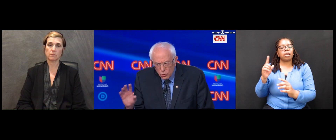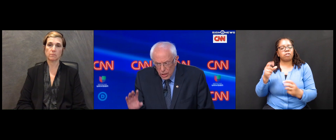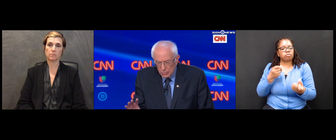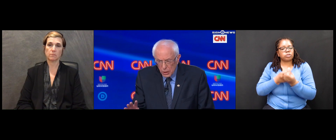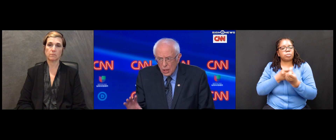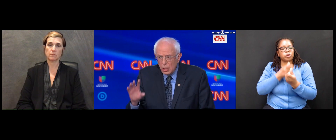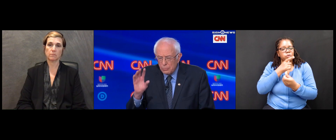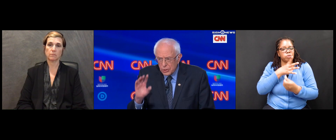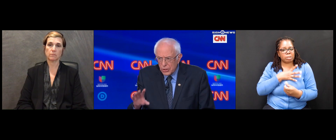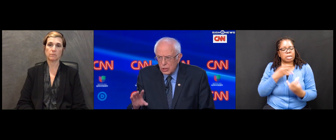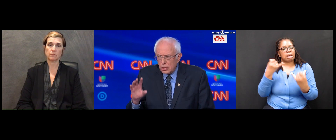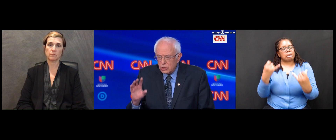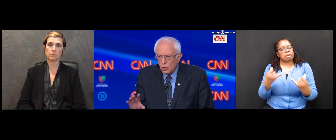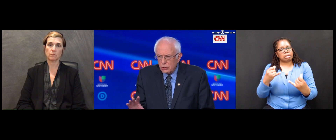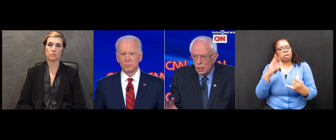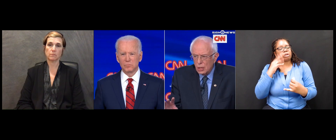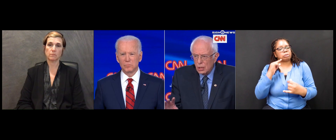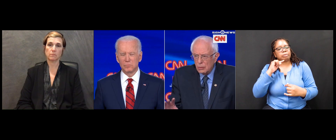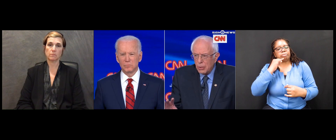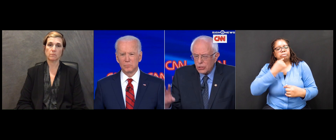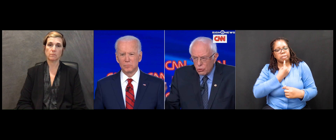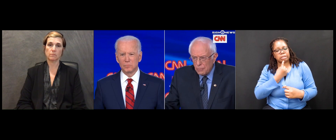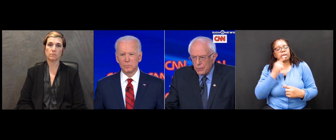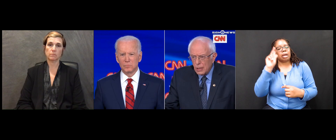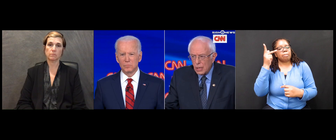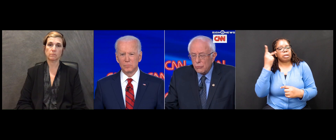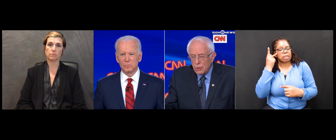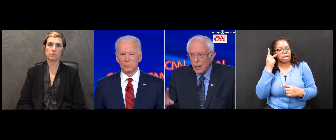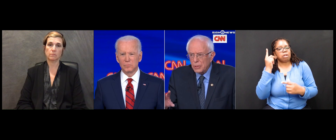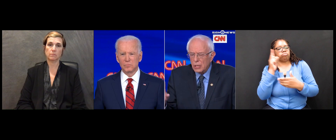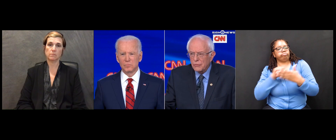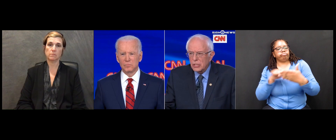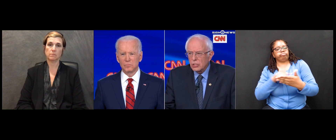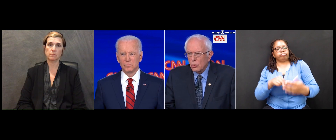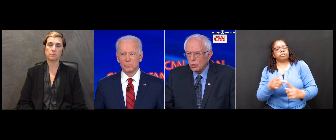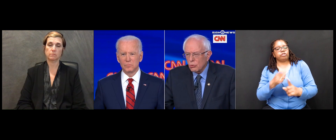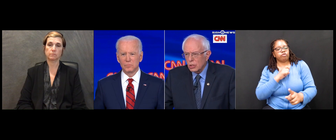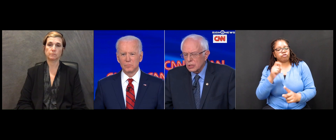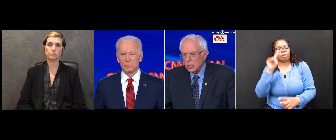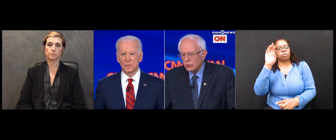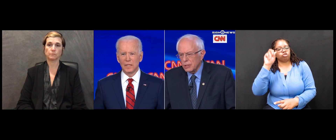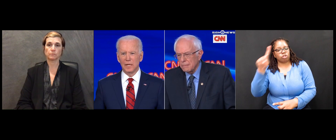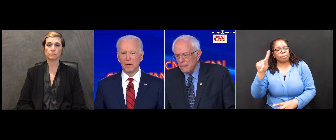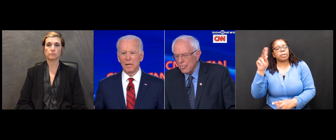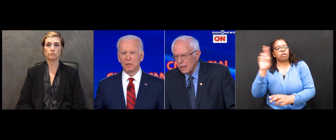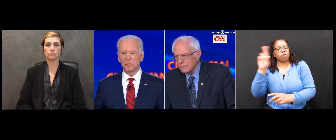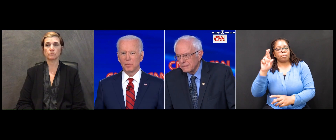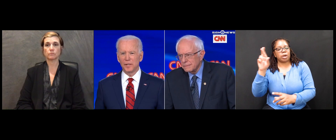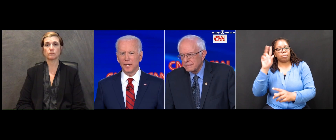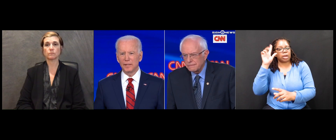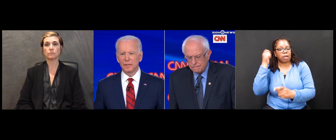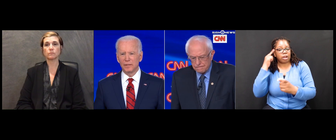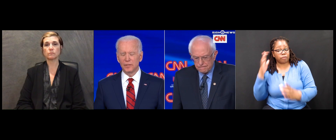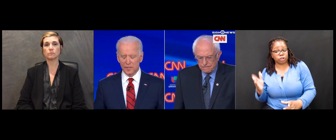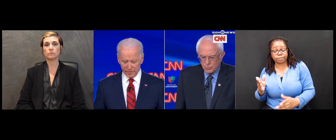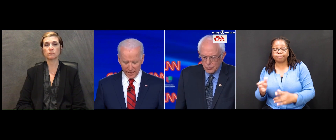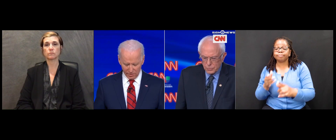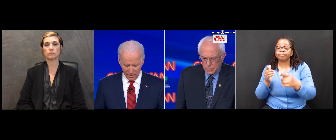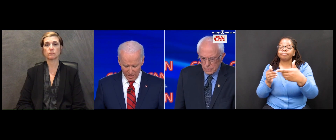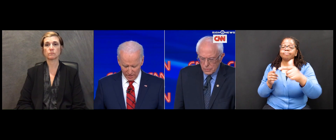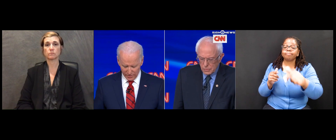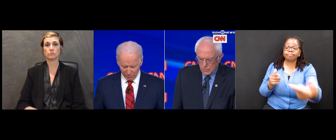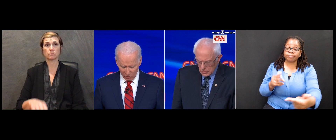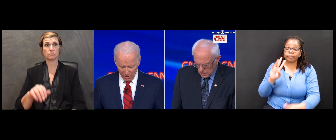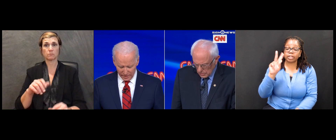under incredible political assault by Trump and Republican governors all across this country. Vice President Biden. I will respond to that? Please. Yes, thank